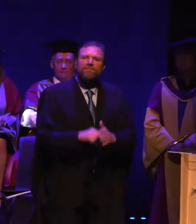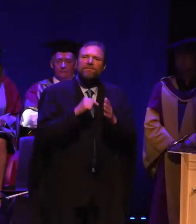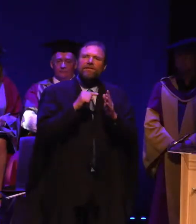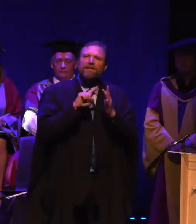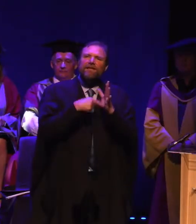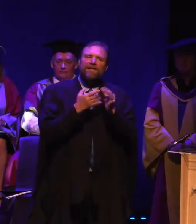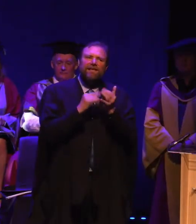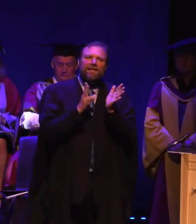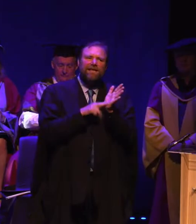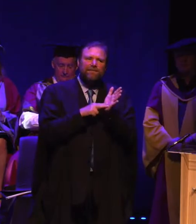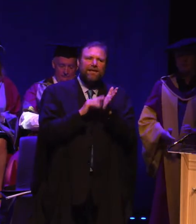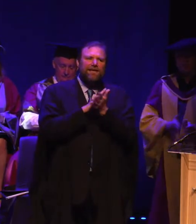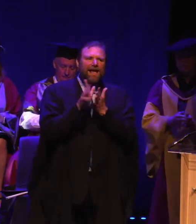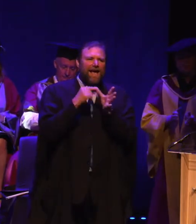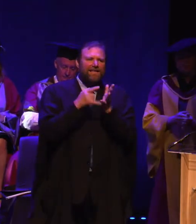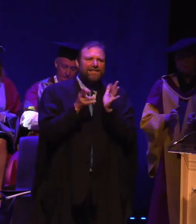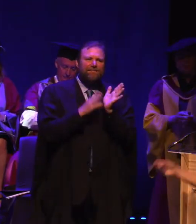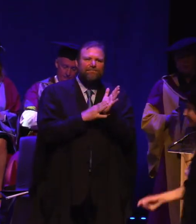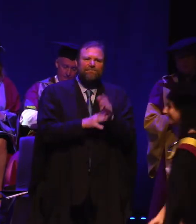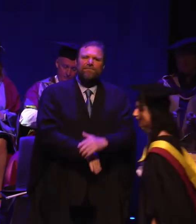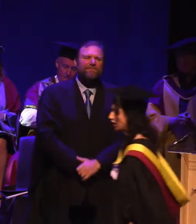Yasmin Hassin.